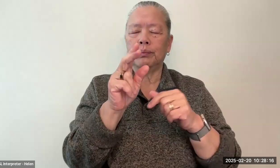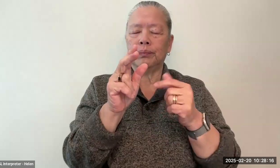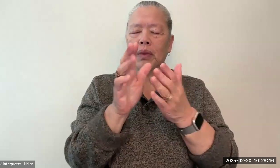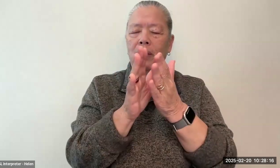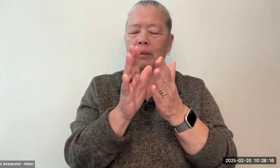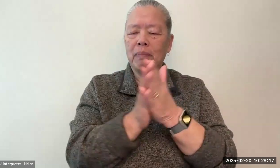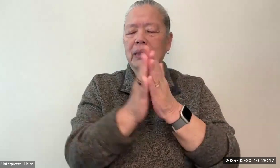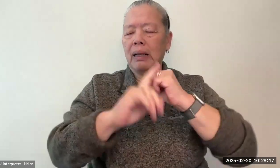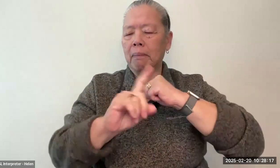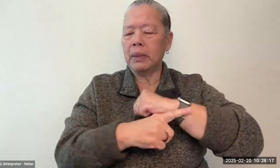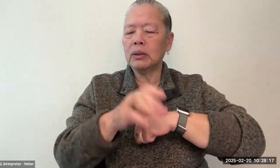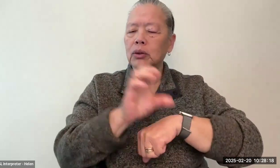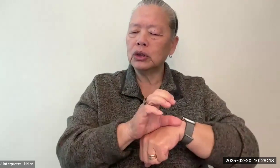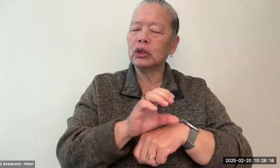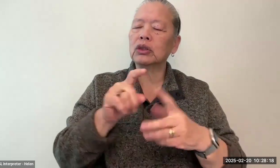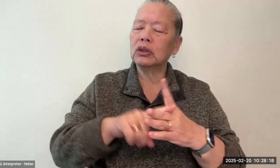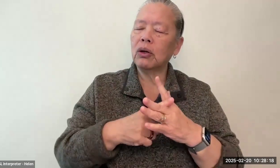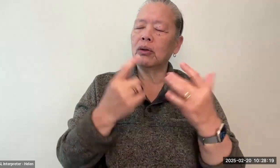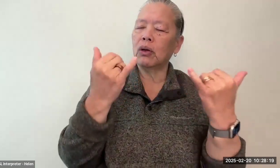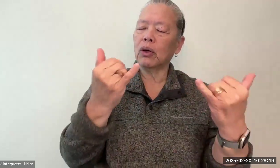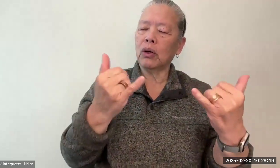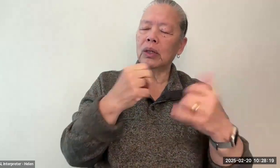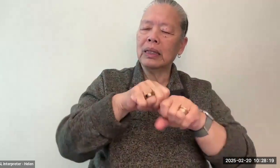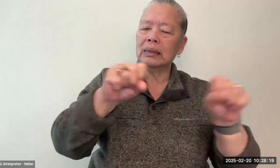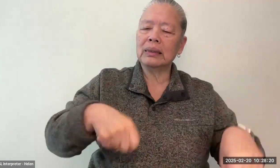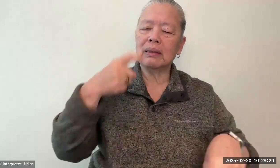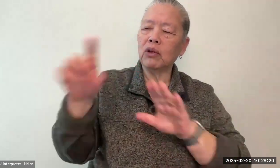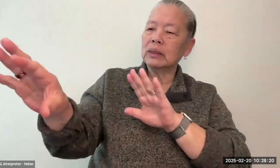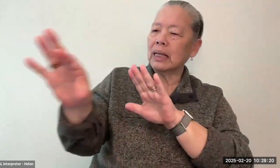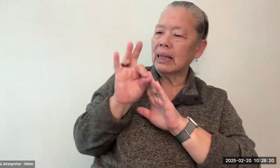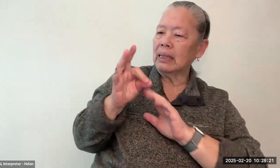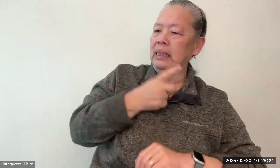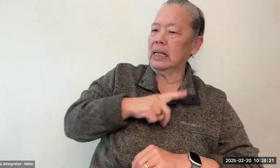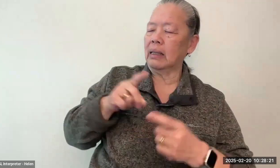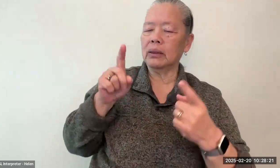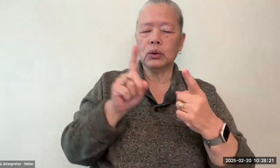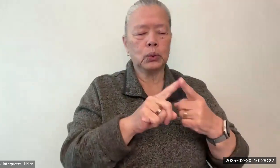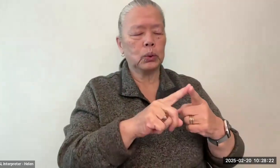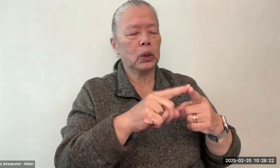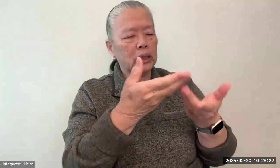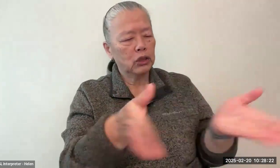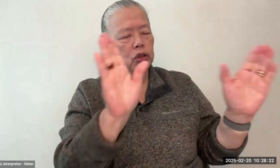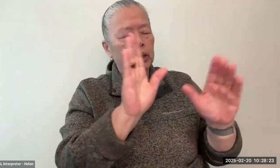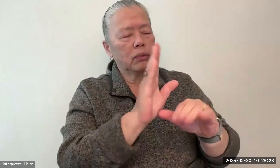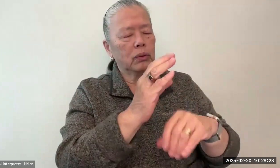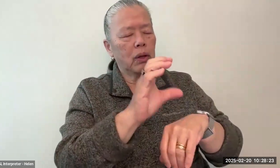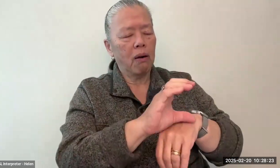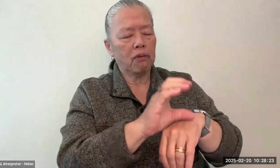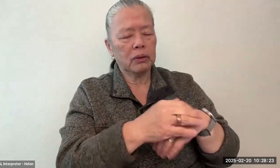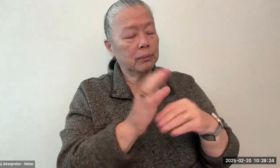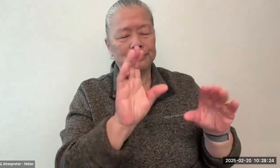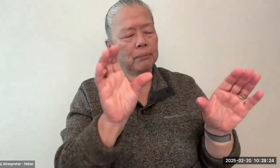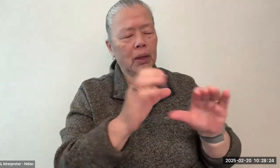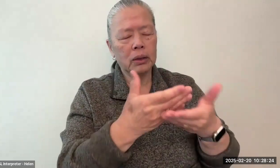present system of electing delegates from annual conferences to the General Conference. In the 1830s and 40s, the